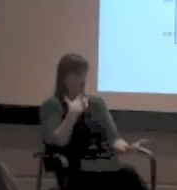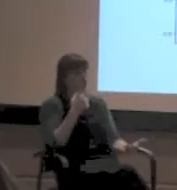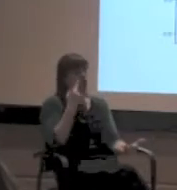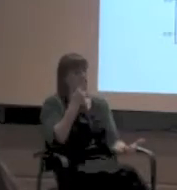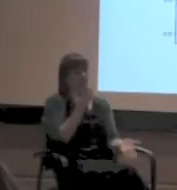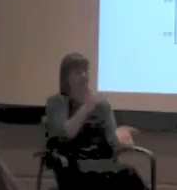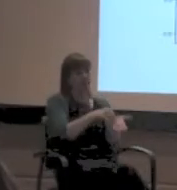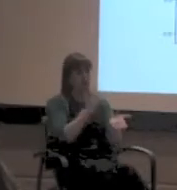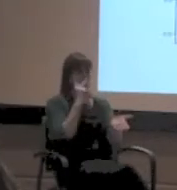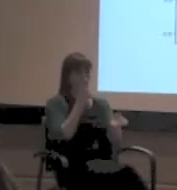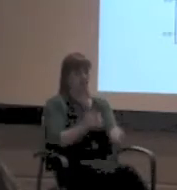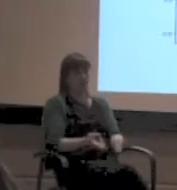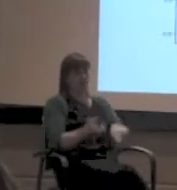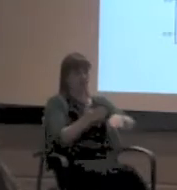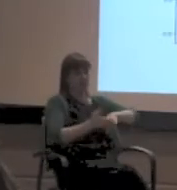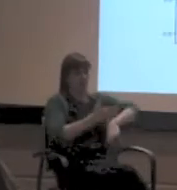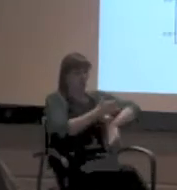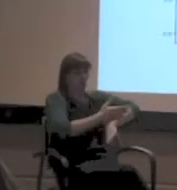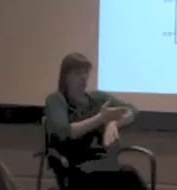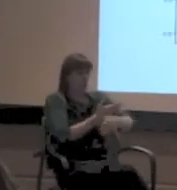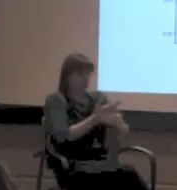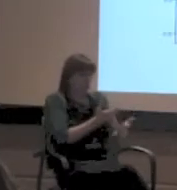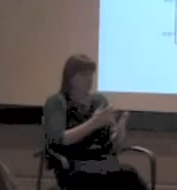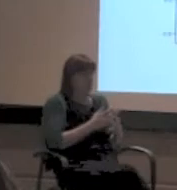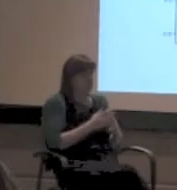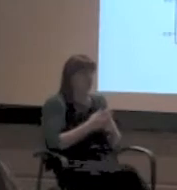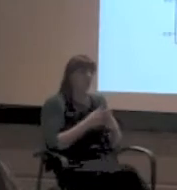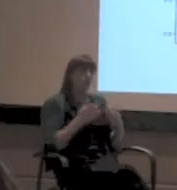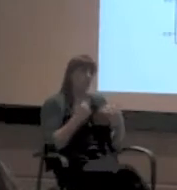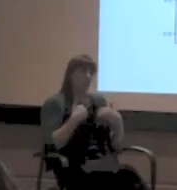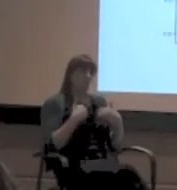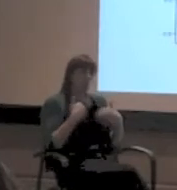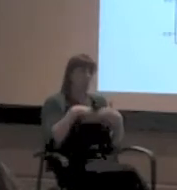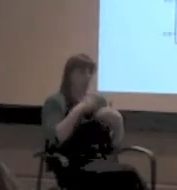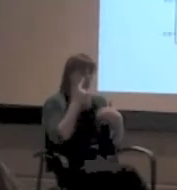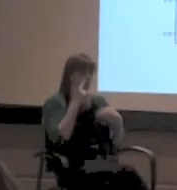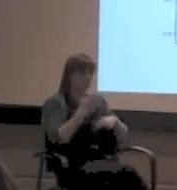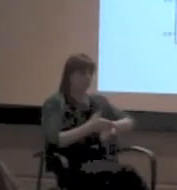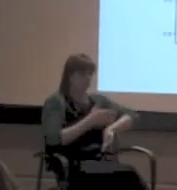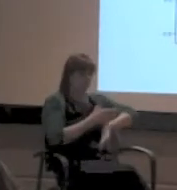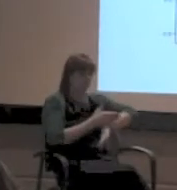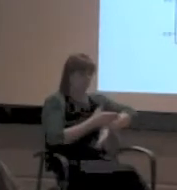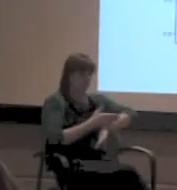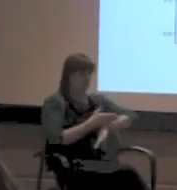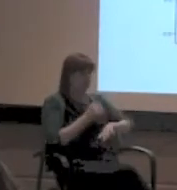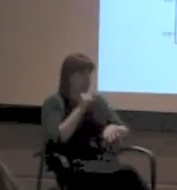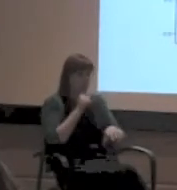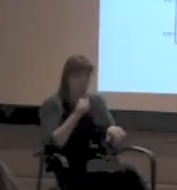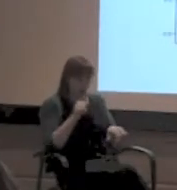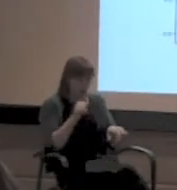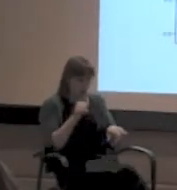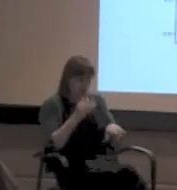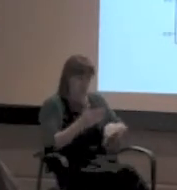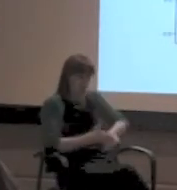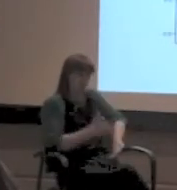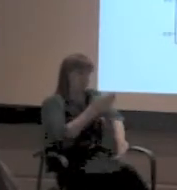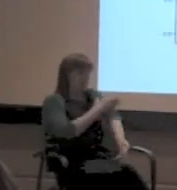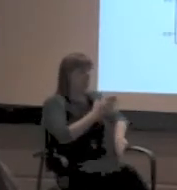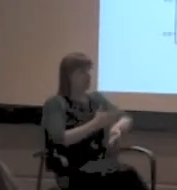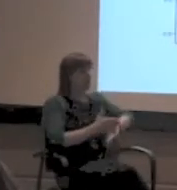better. And fortunately, there's some hope. We are doing better. Still, it's not great, but we're doing better. So